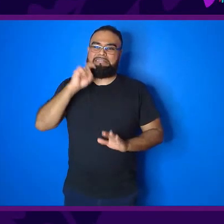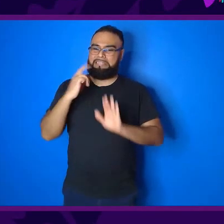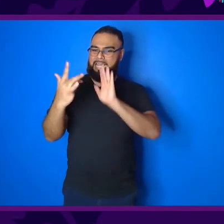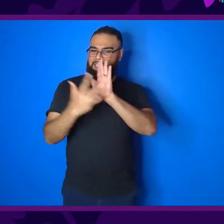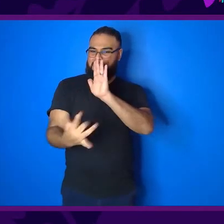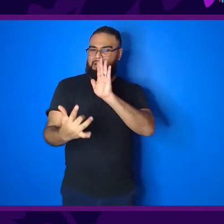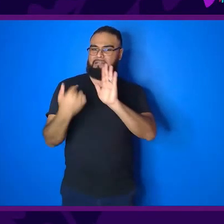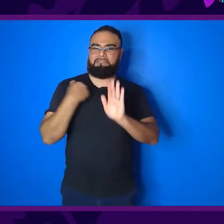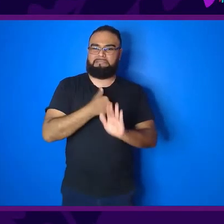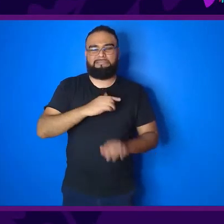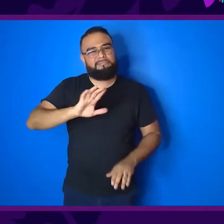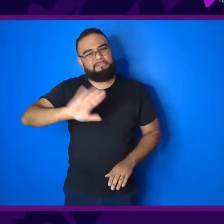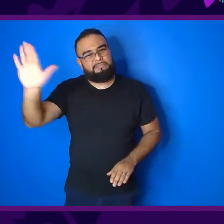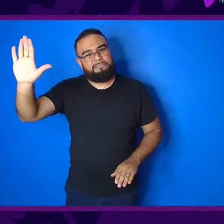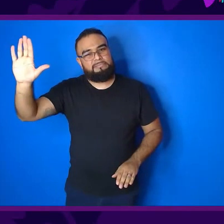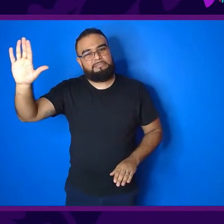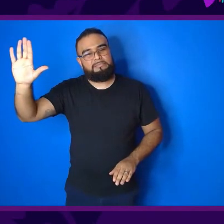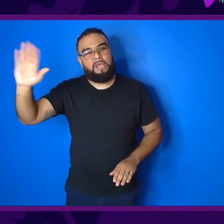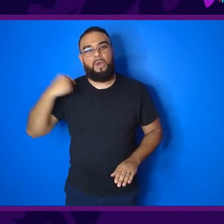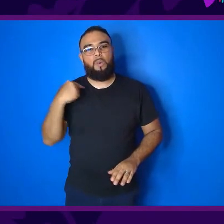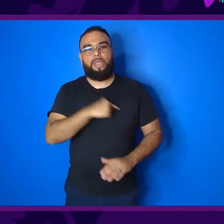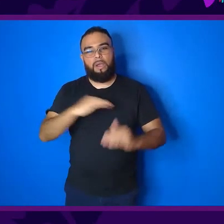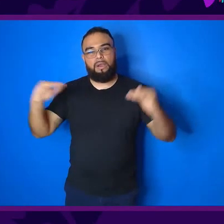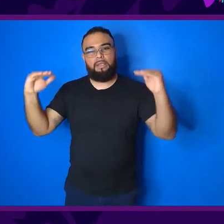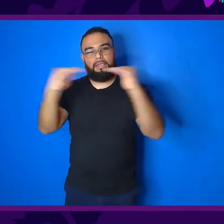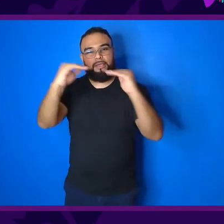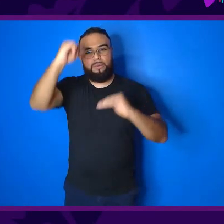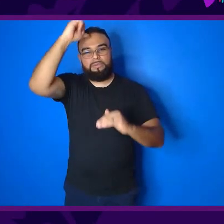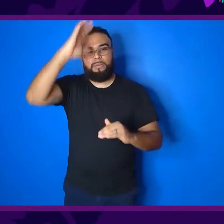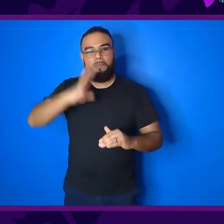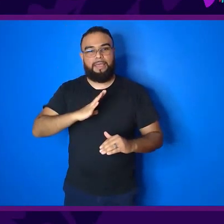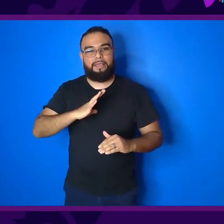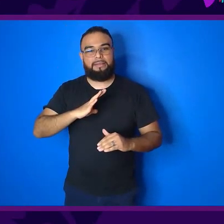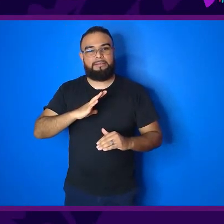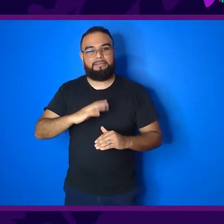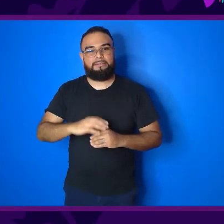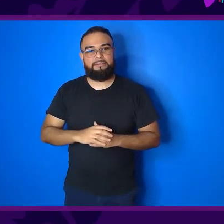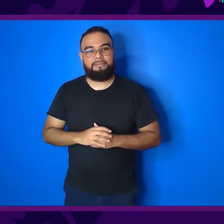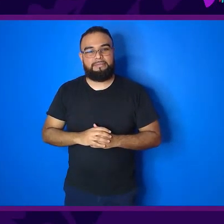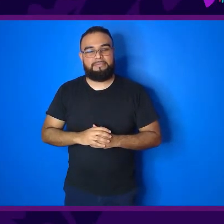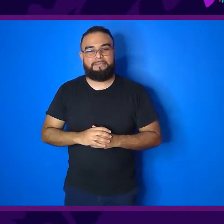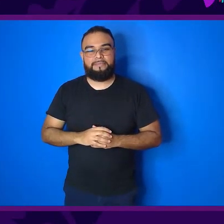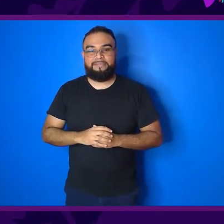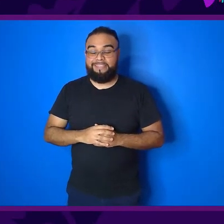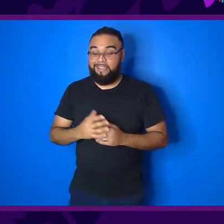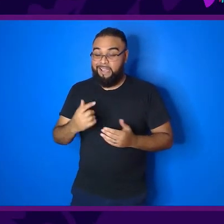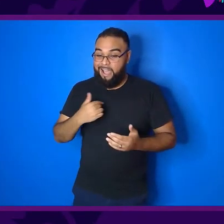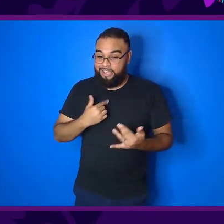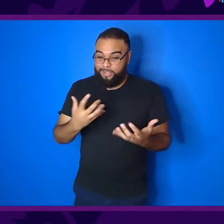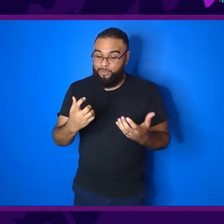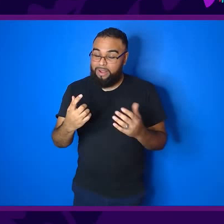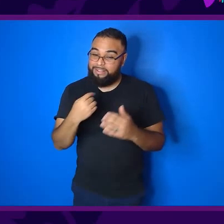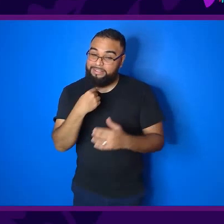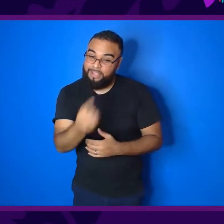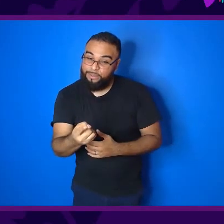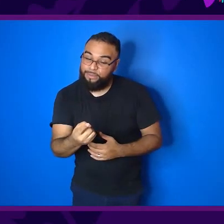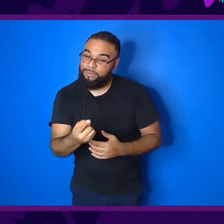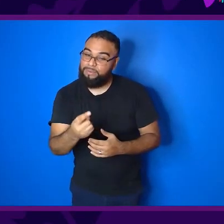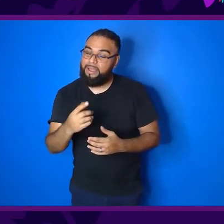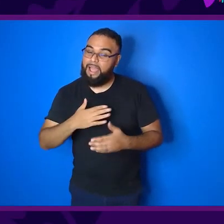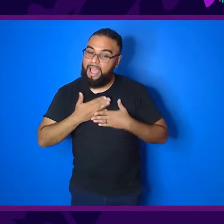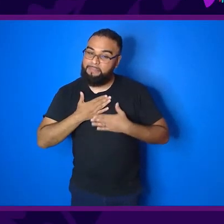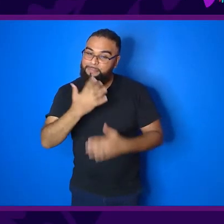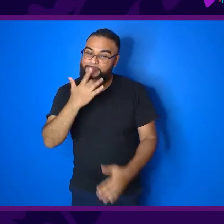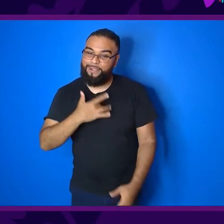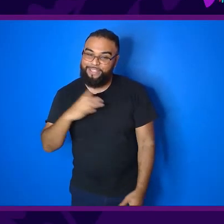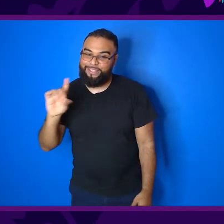We are equal to men. I love that. I just want to say happy birthday, Dolores. And thank